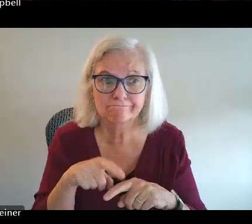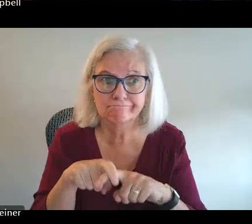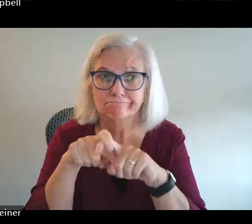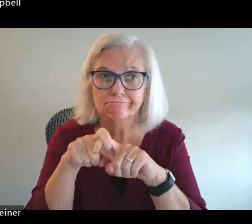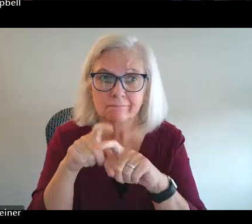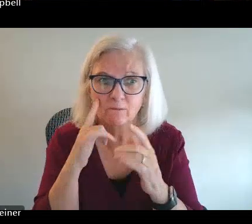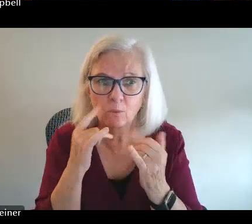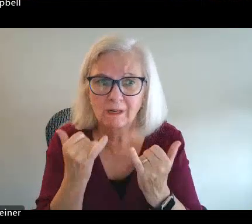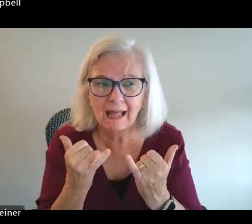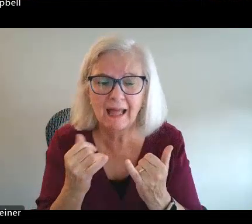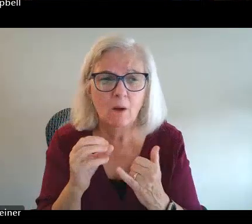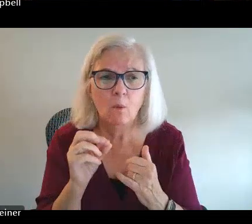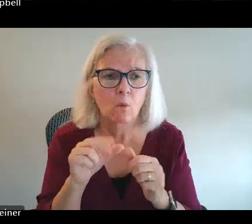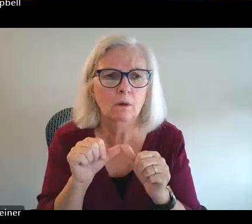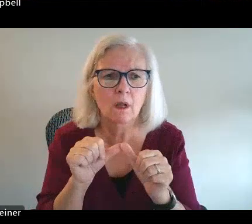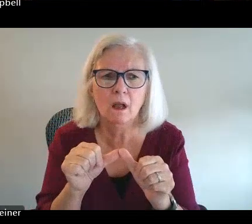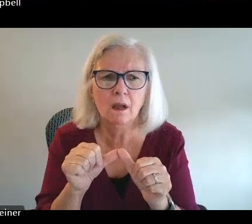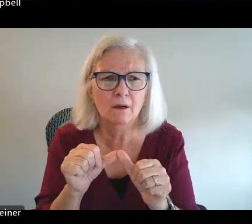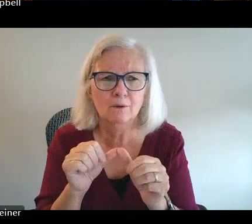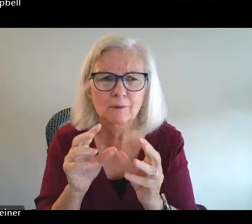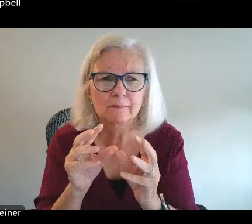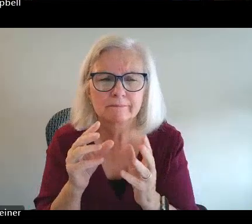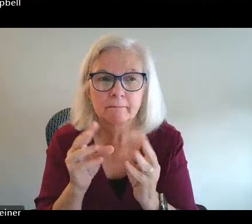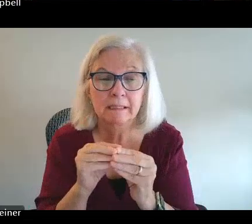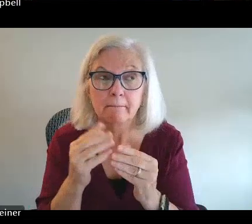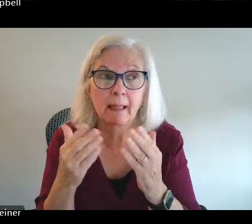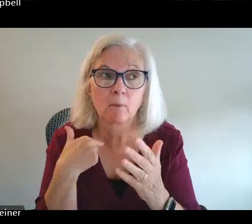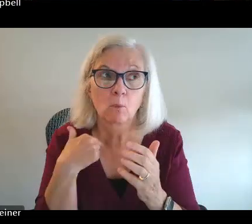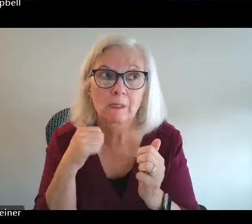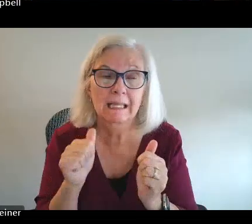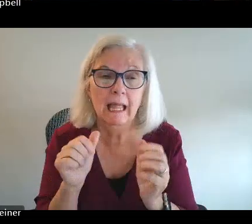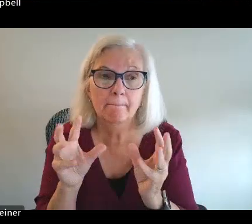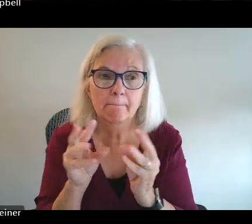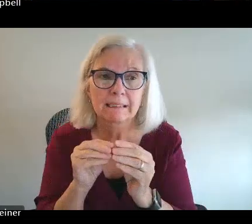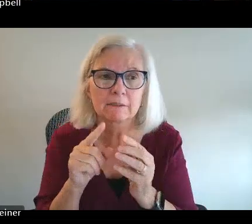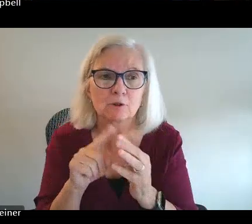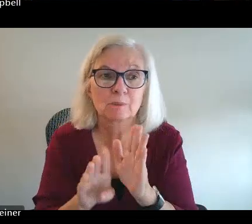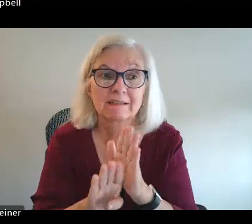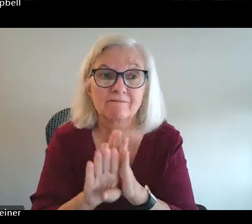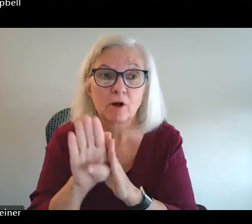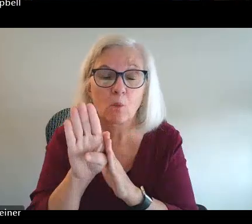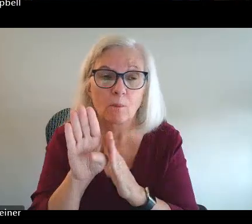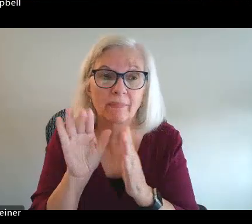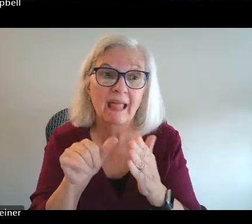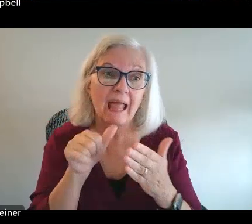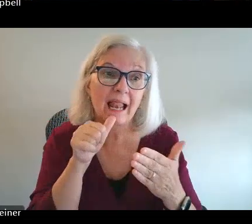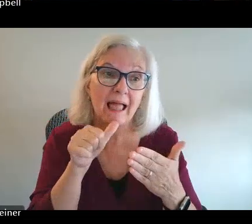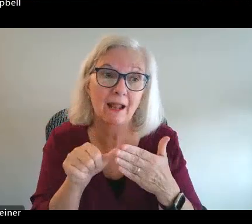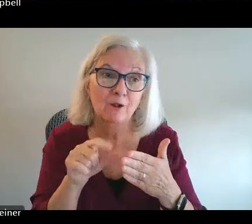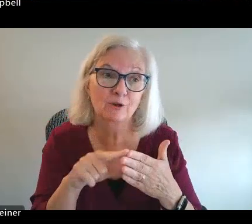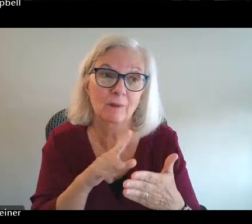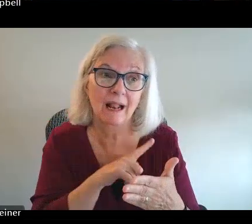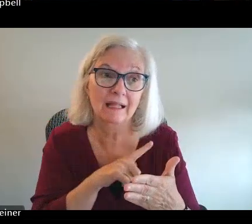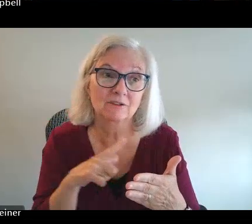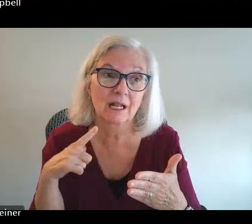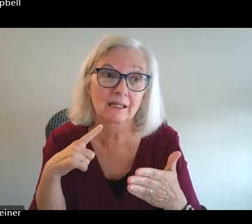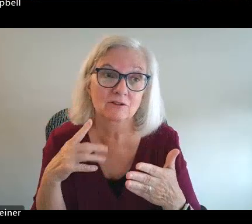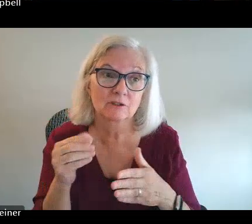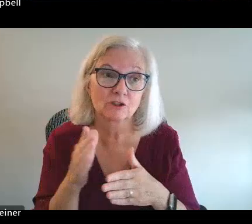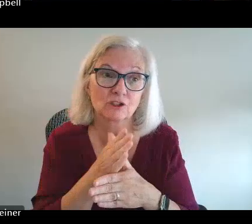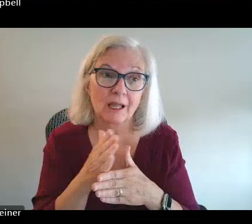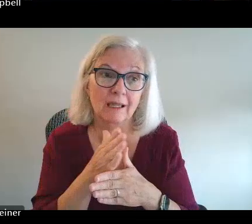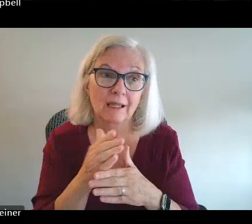want to talk to the board about the outreach committee because we have been on hold for a little while. So I don't know, should we meet and